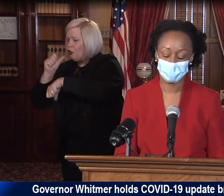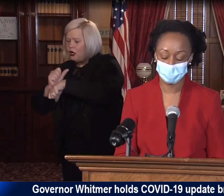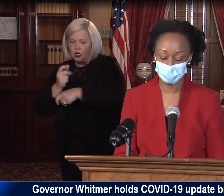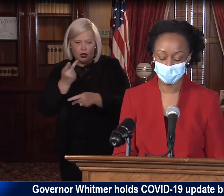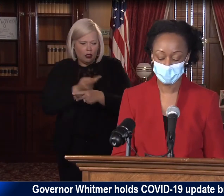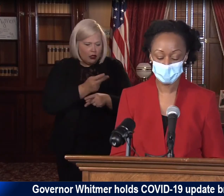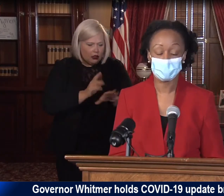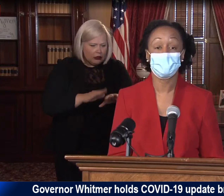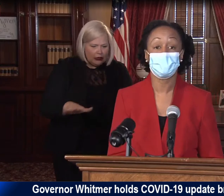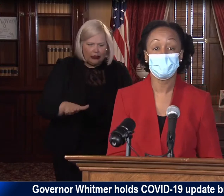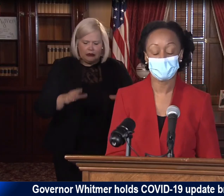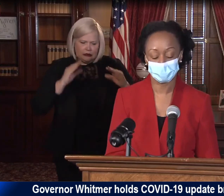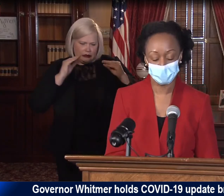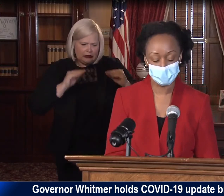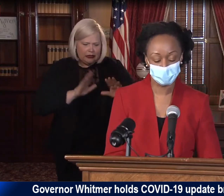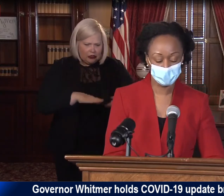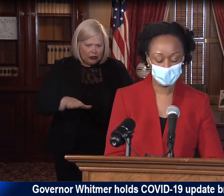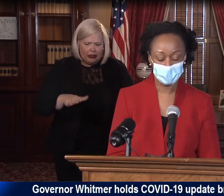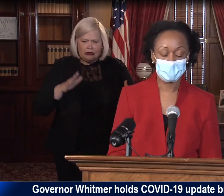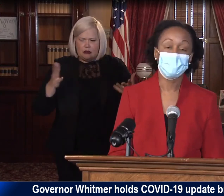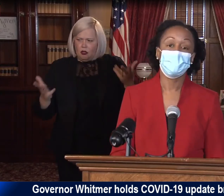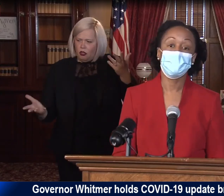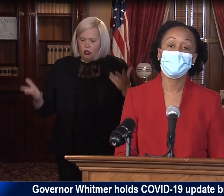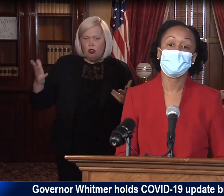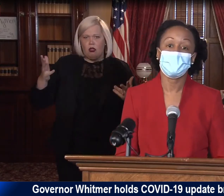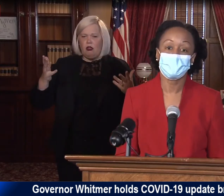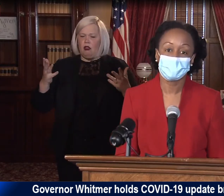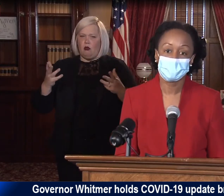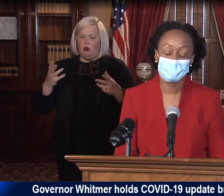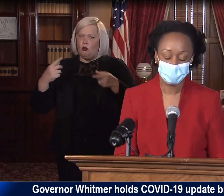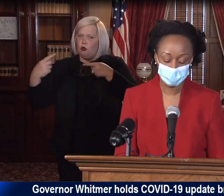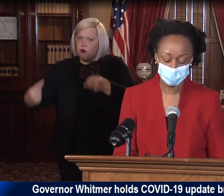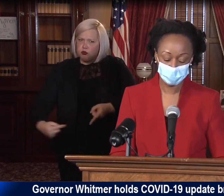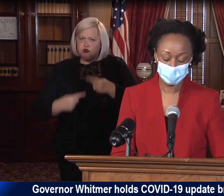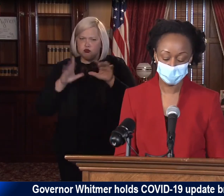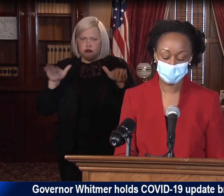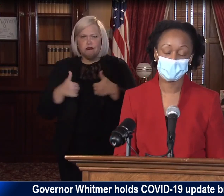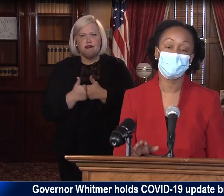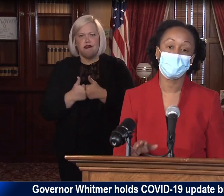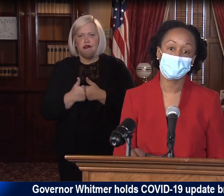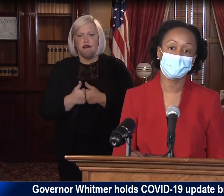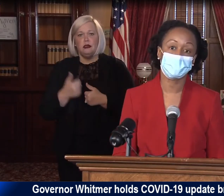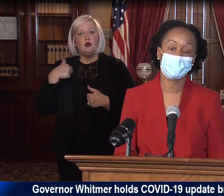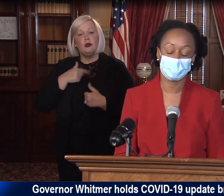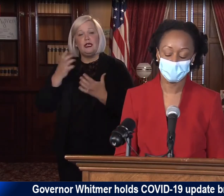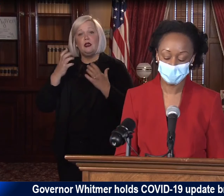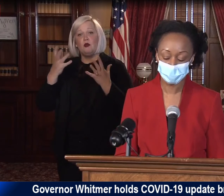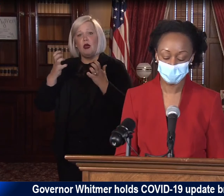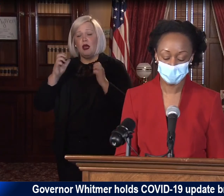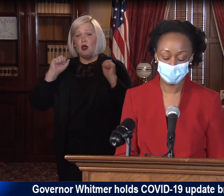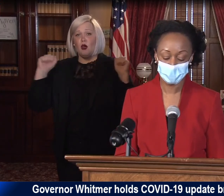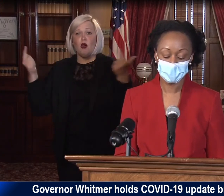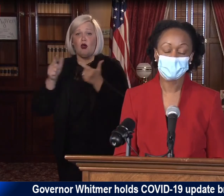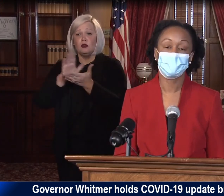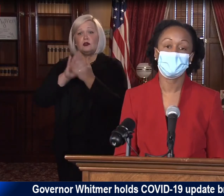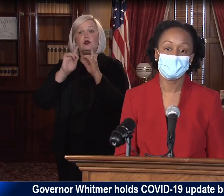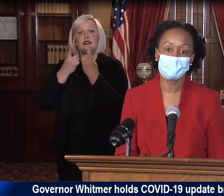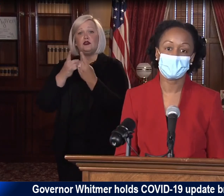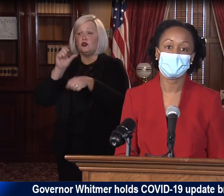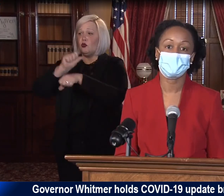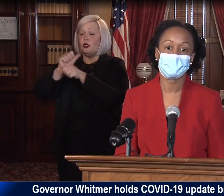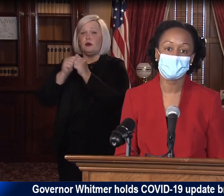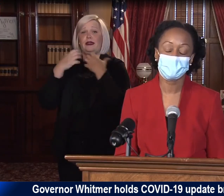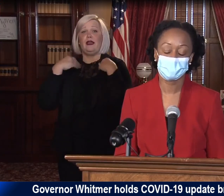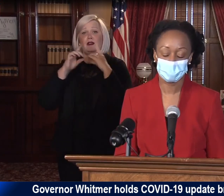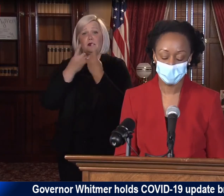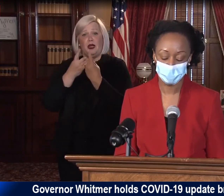take care of children who are home all day. We want every school district to be working with their local health department to